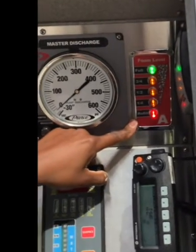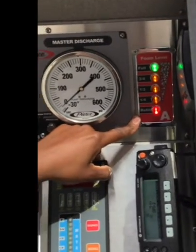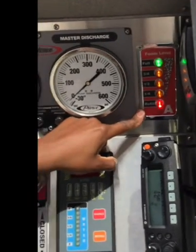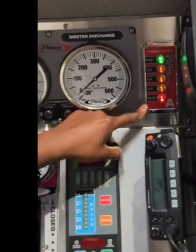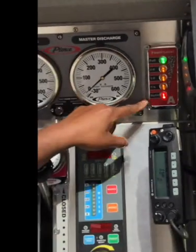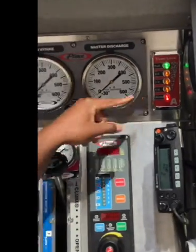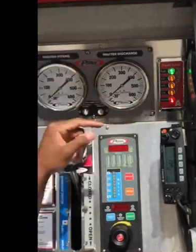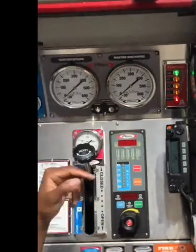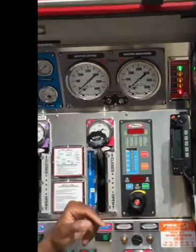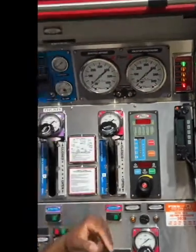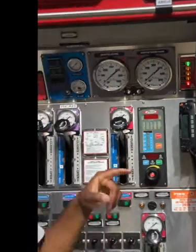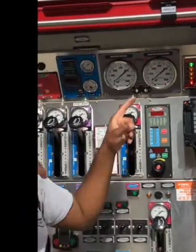truck.